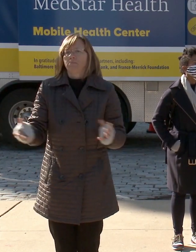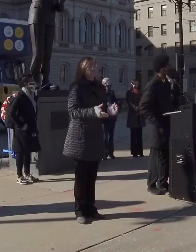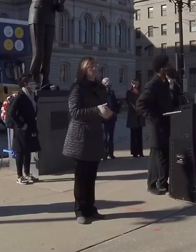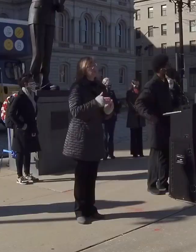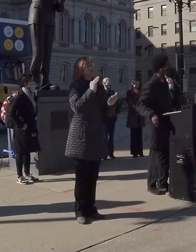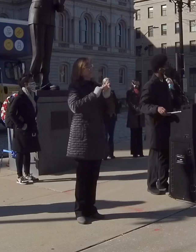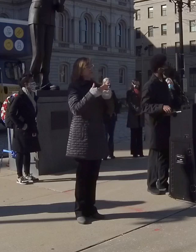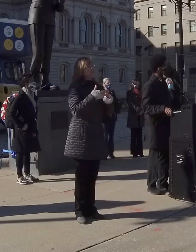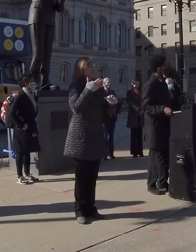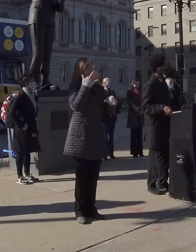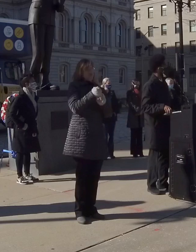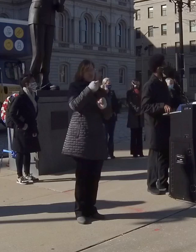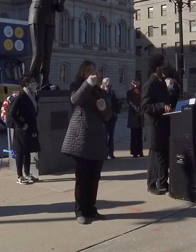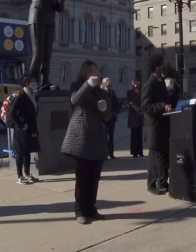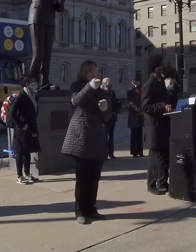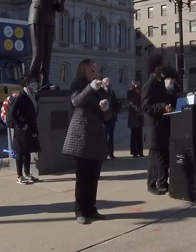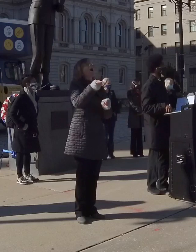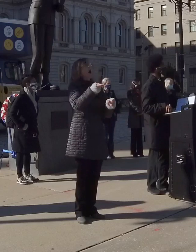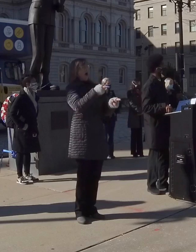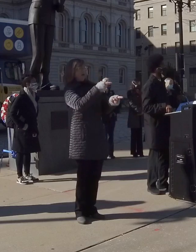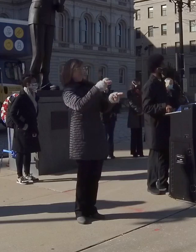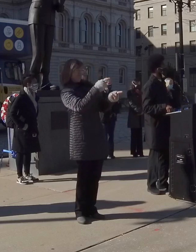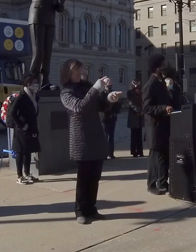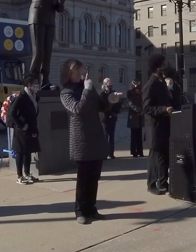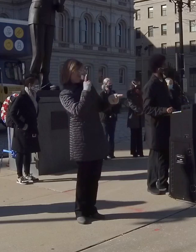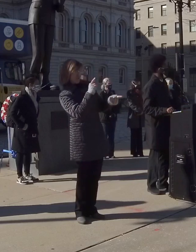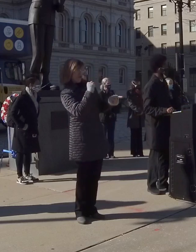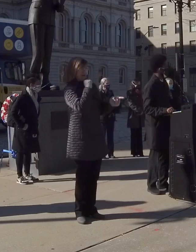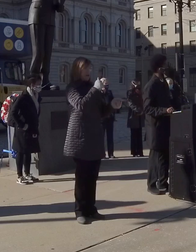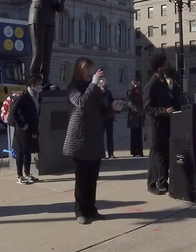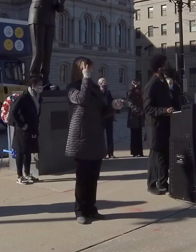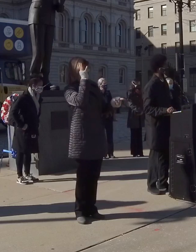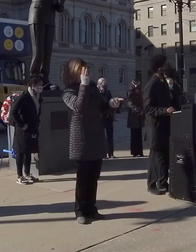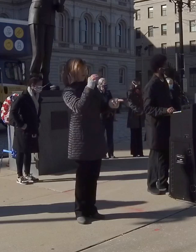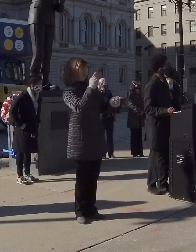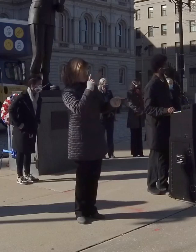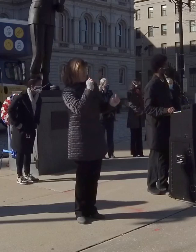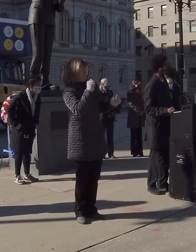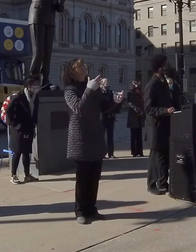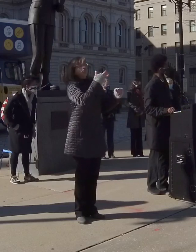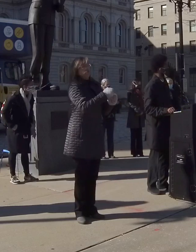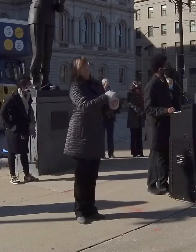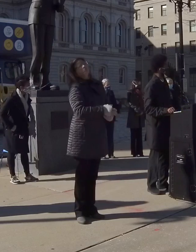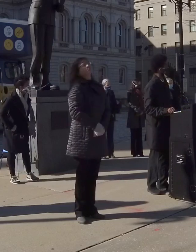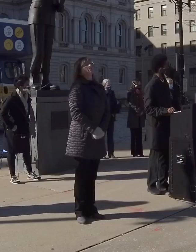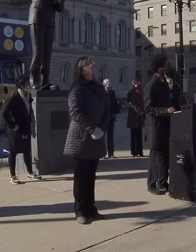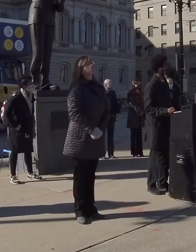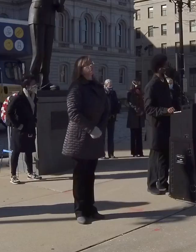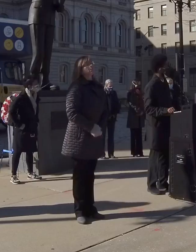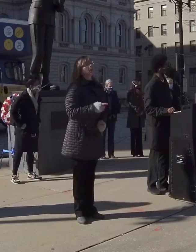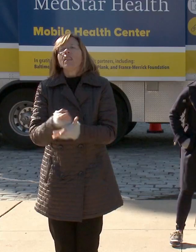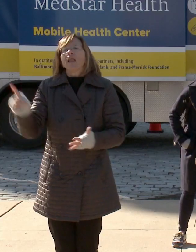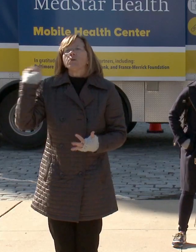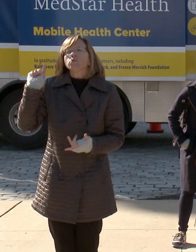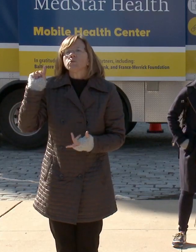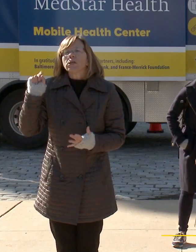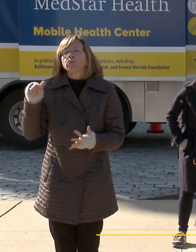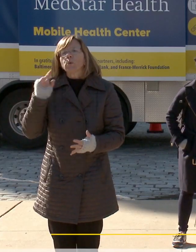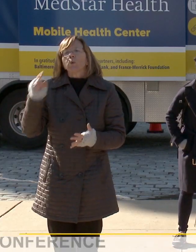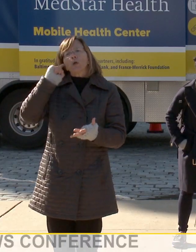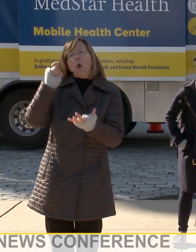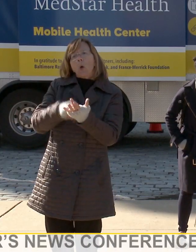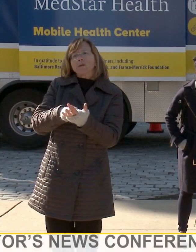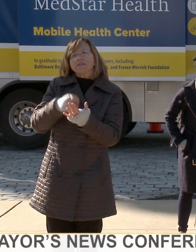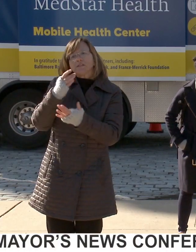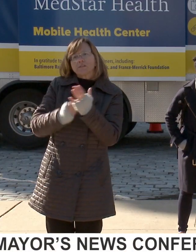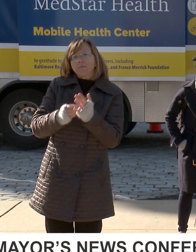everybody. Thank you. Just that. In relation to just your press conference last week about the partnership, we noticed some of staff members and city